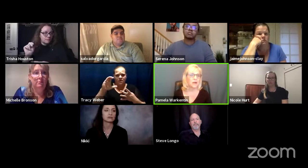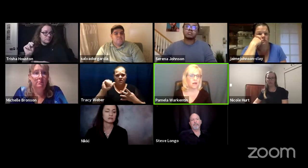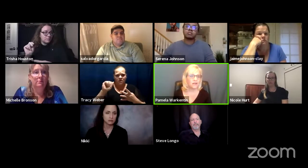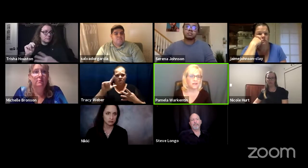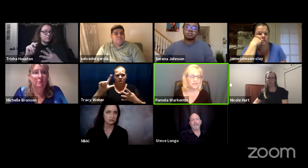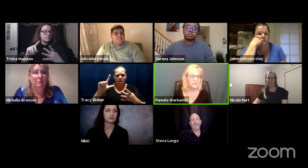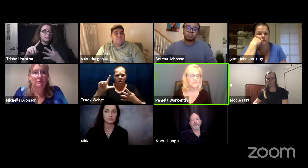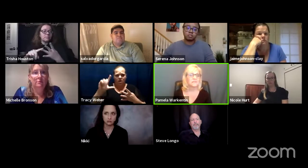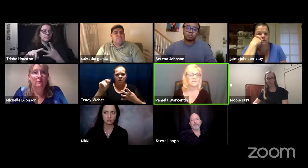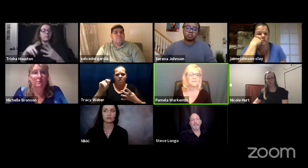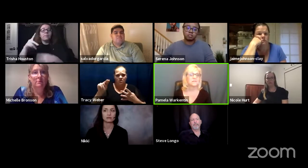McCollin,